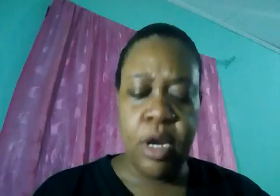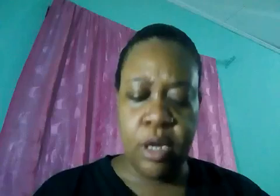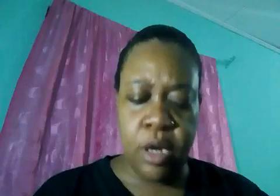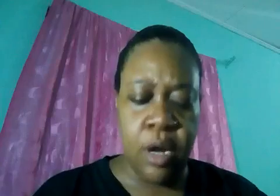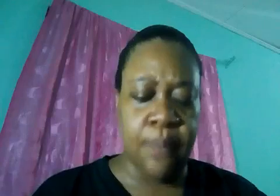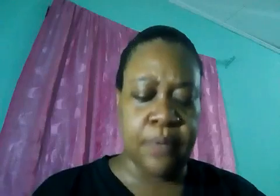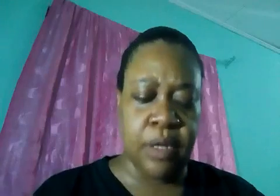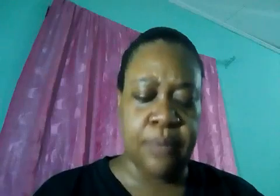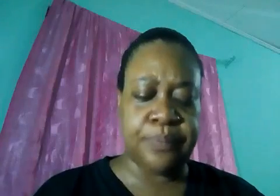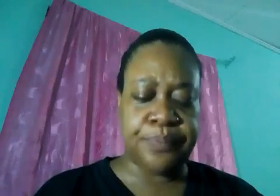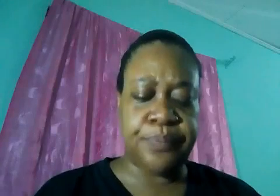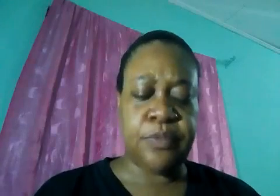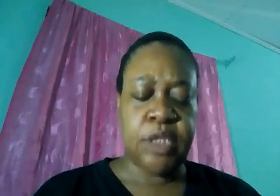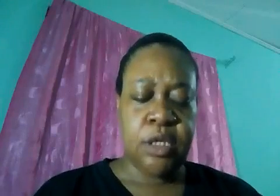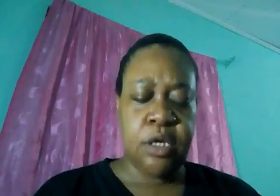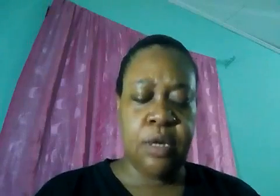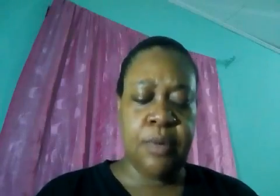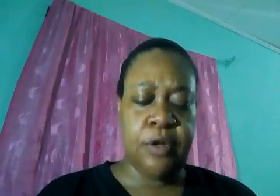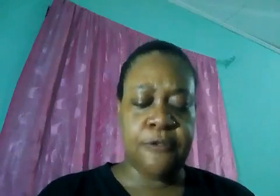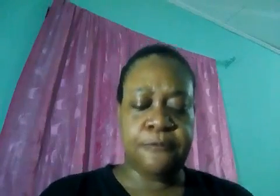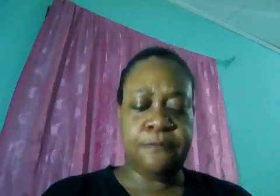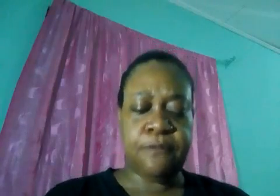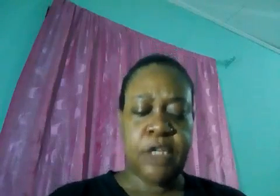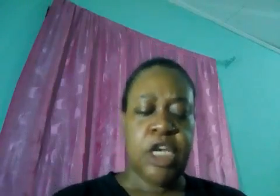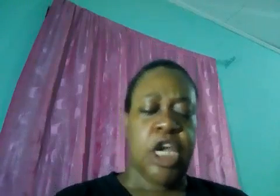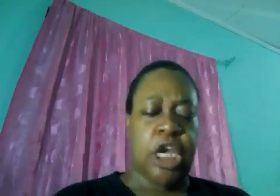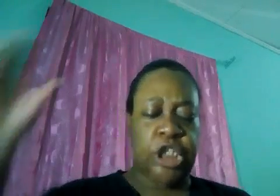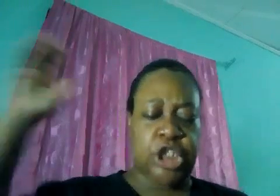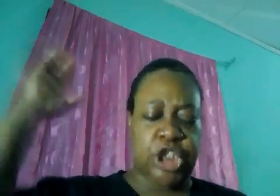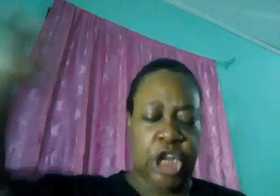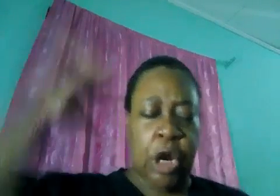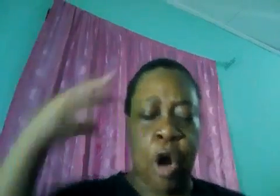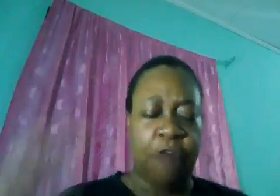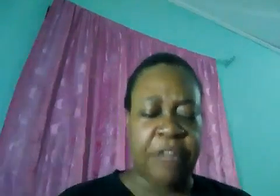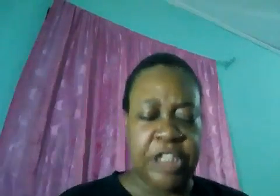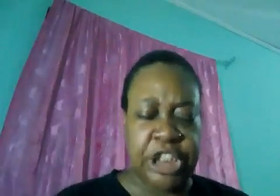Come, come, come on. Jehovah Jireh,